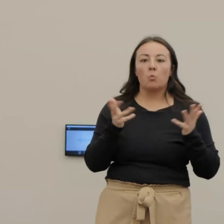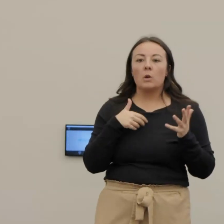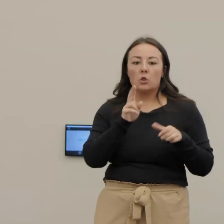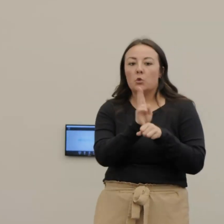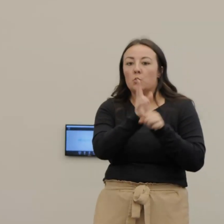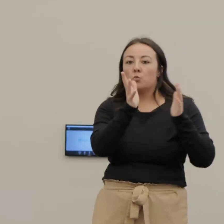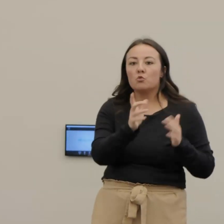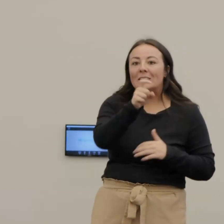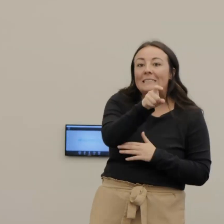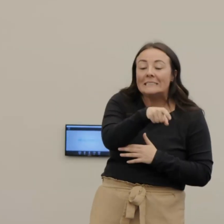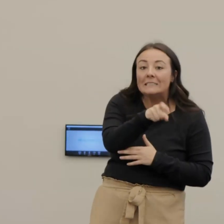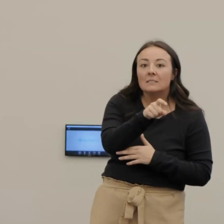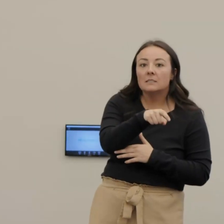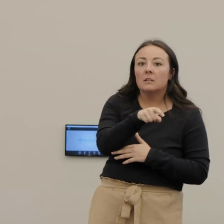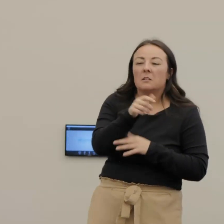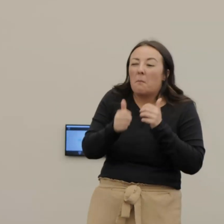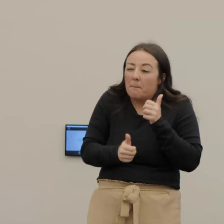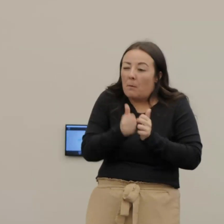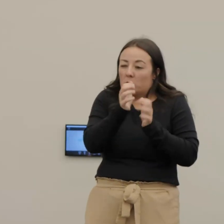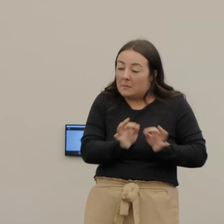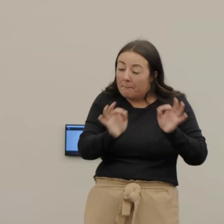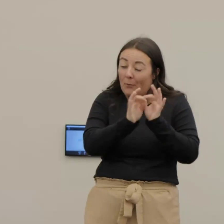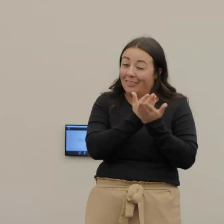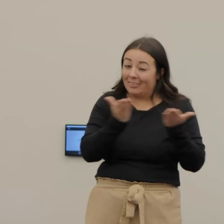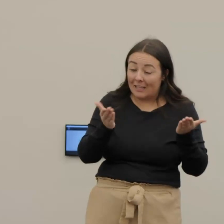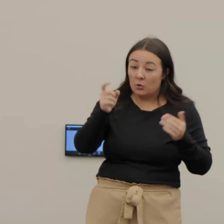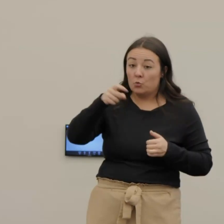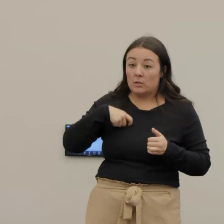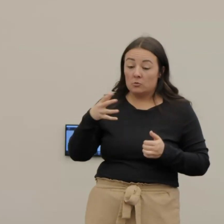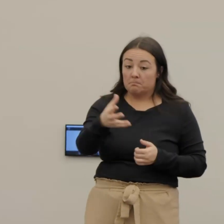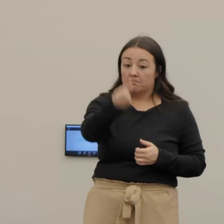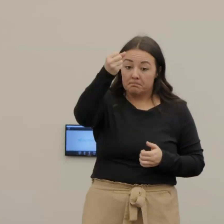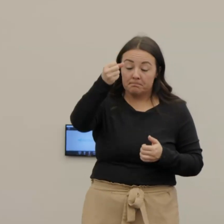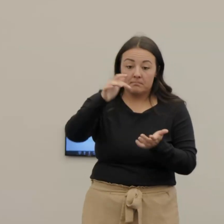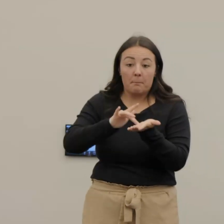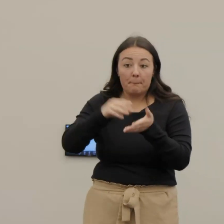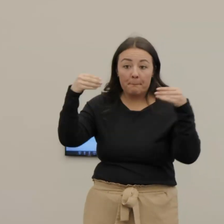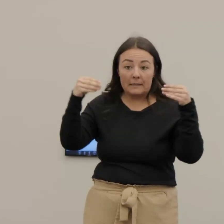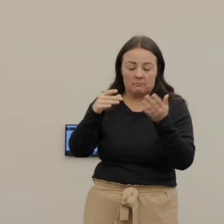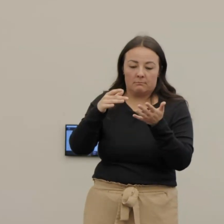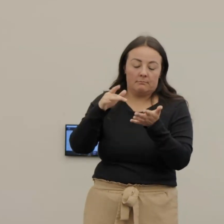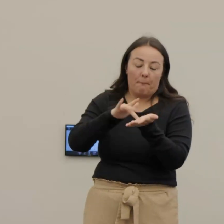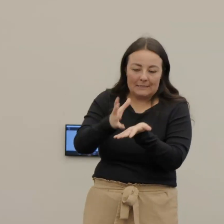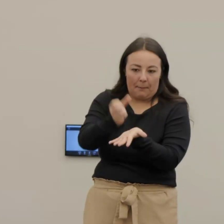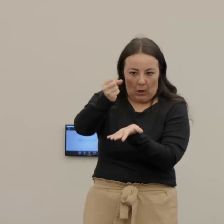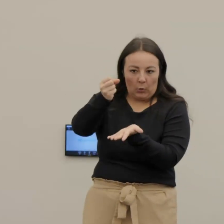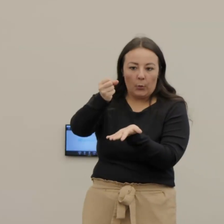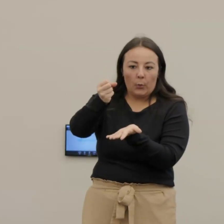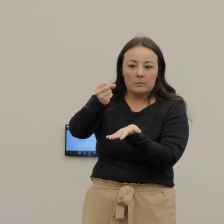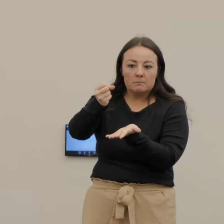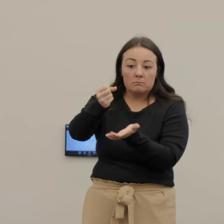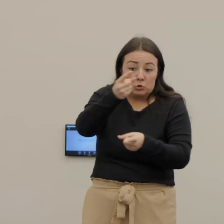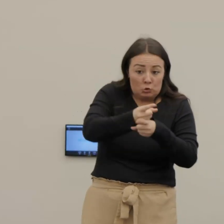need? It's the most important thing you need to know when you're reaching for a prescription bottle. Did I get the